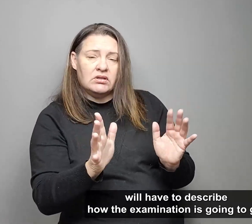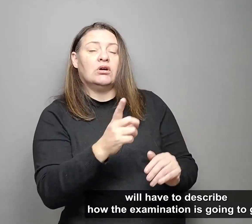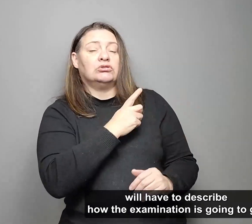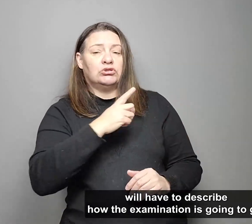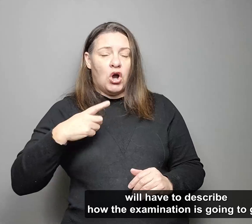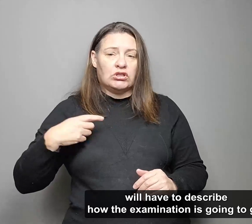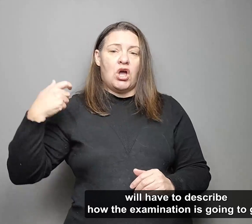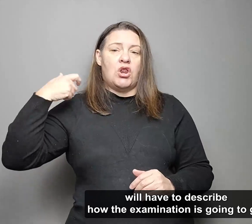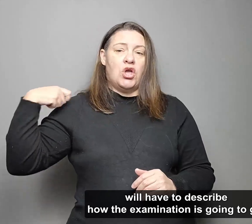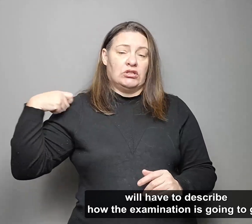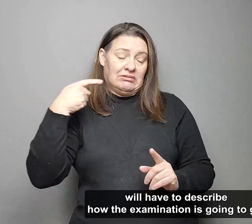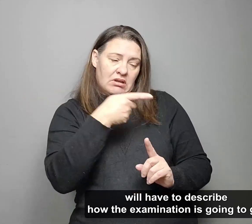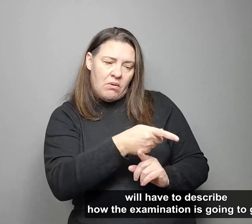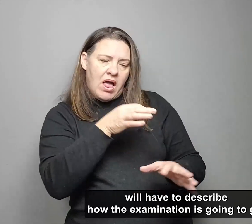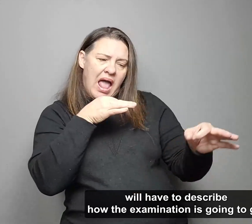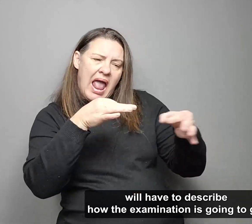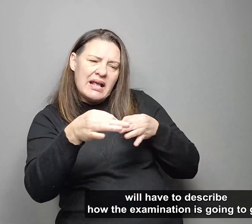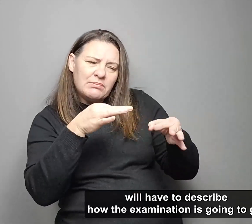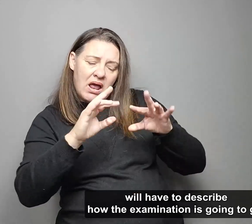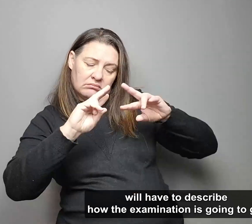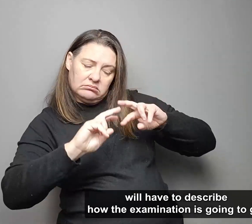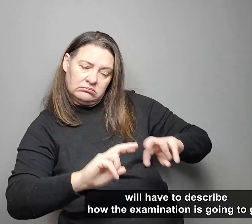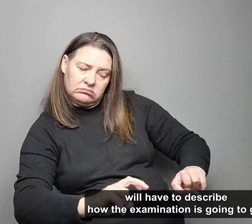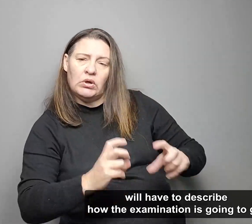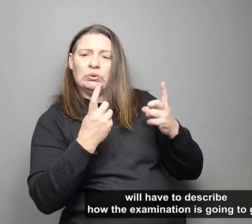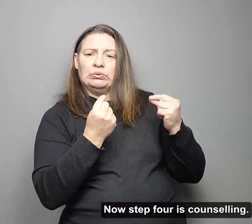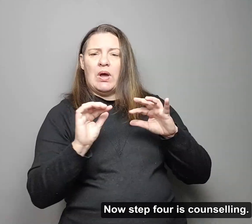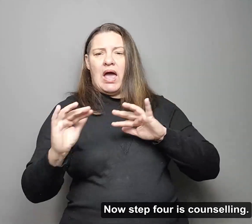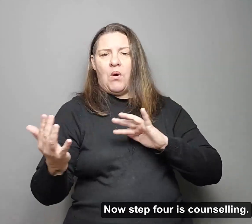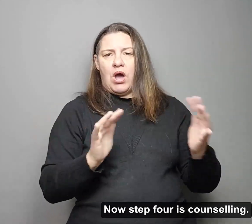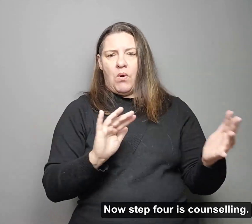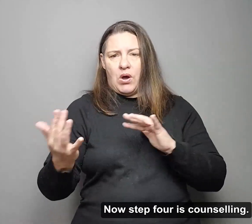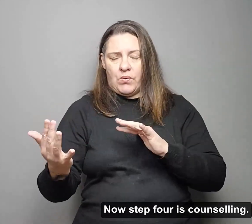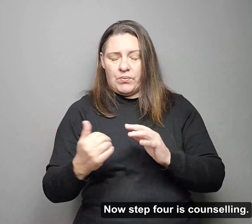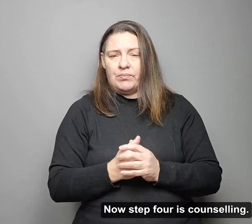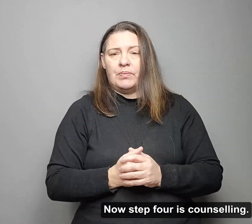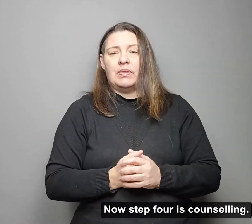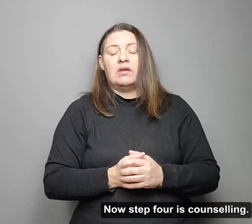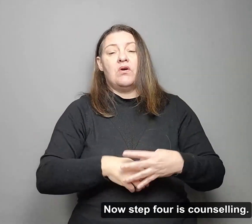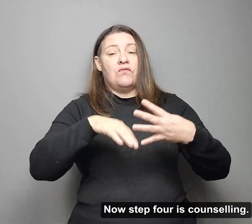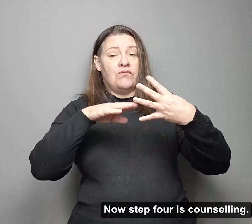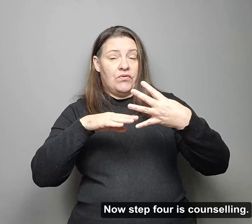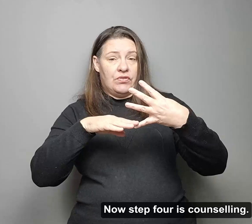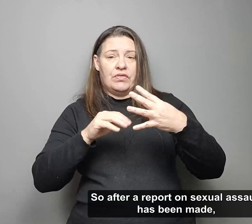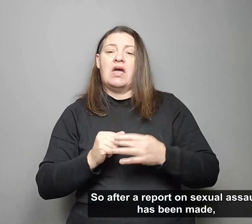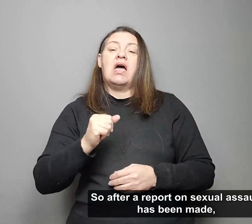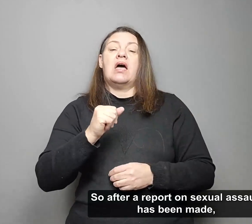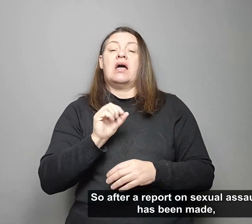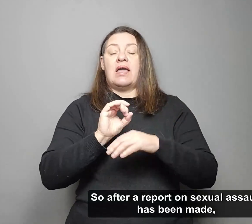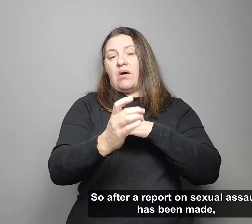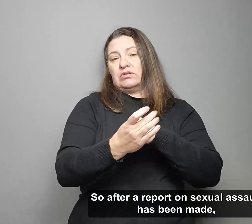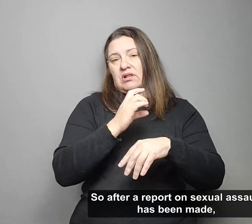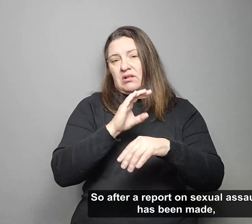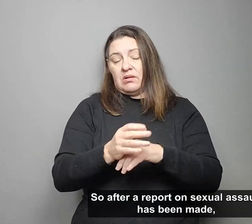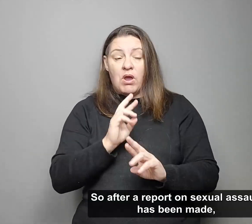will have to describe how the examination is going to go. Now, step 4 is counseling. So after